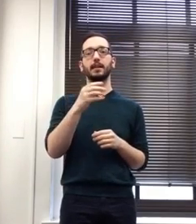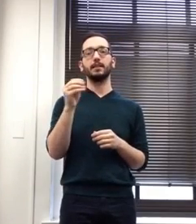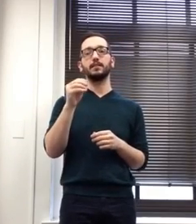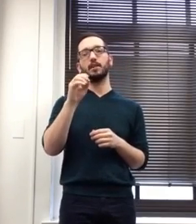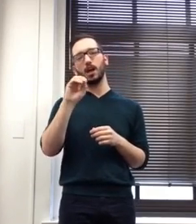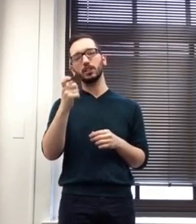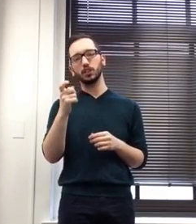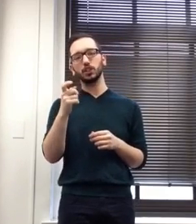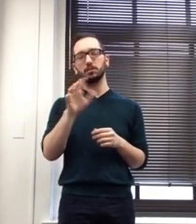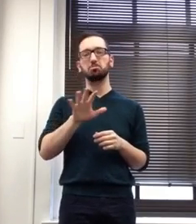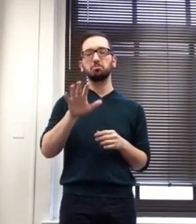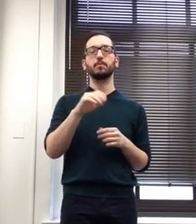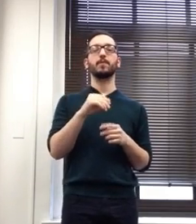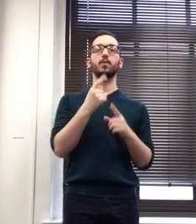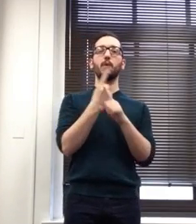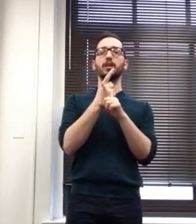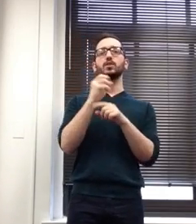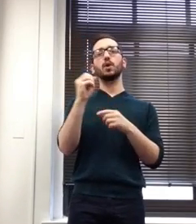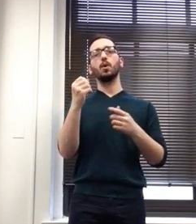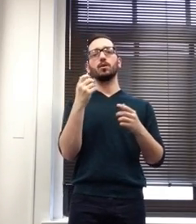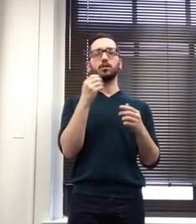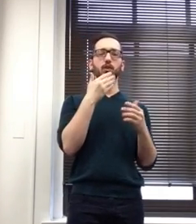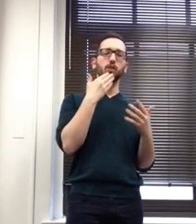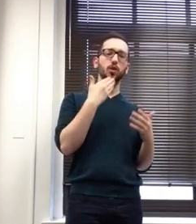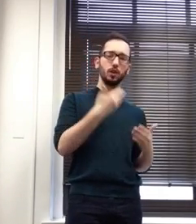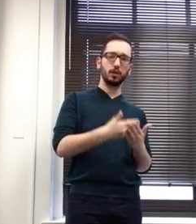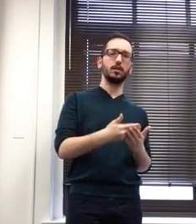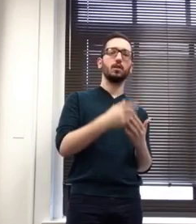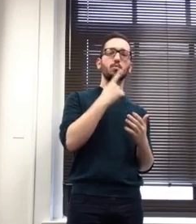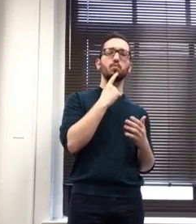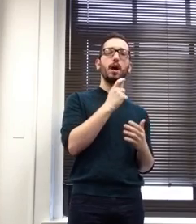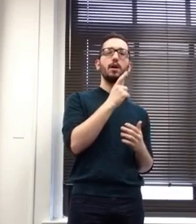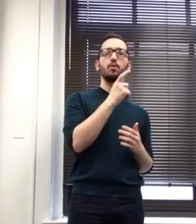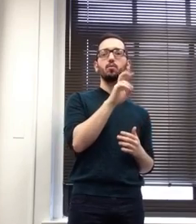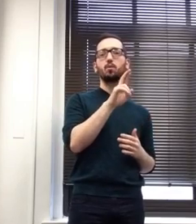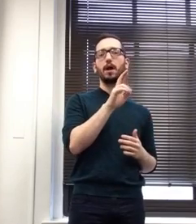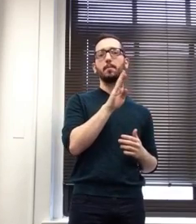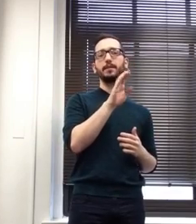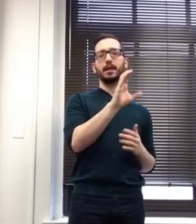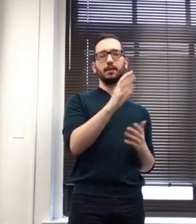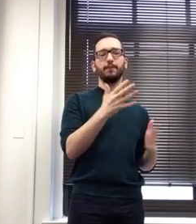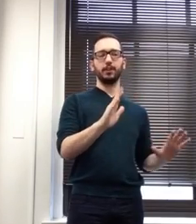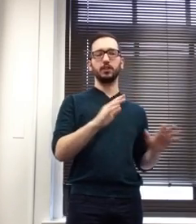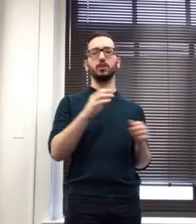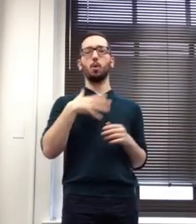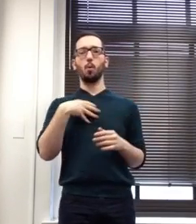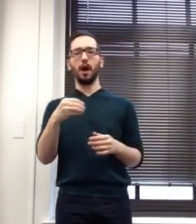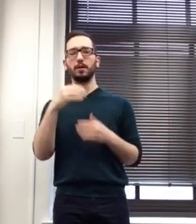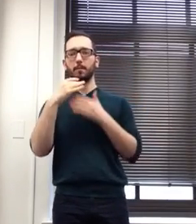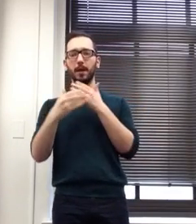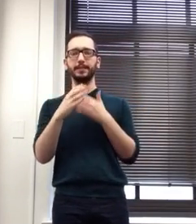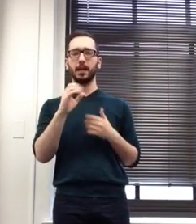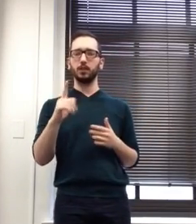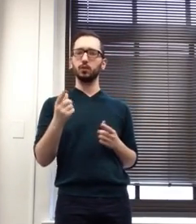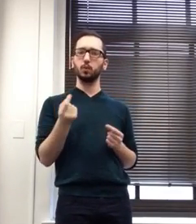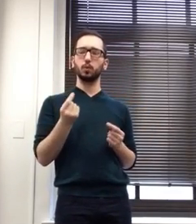What do white blood cells do? Yeah, go ahead. Like, throughout your body, all bacteria and stuff. Very nice answer.